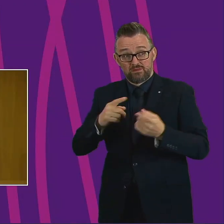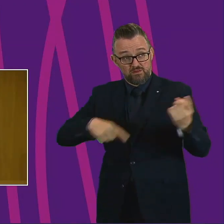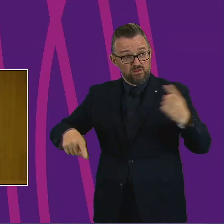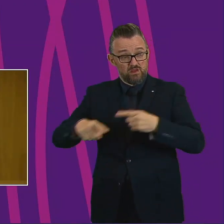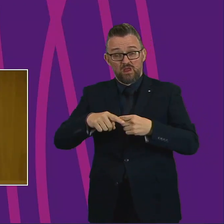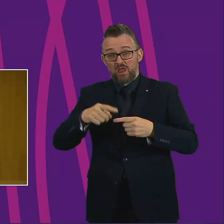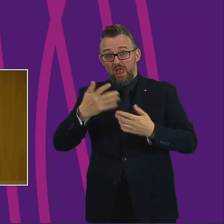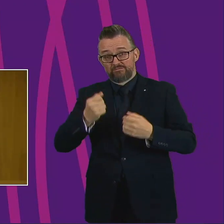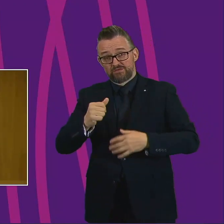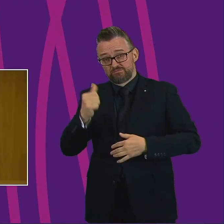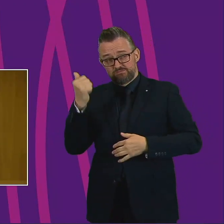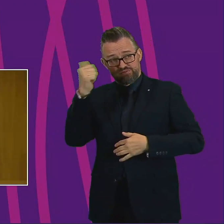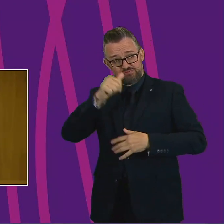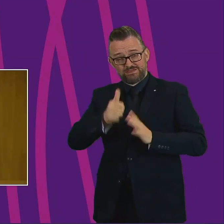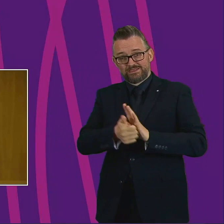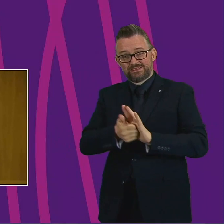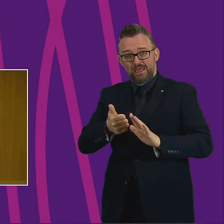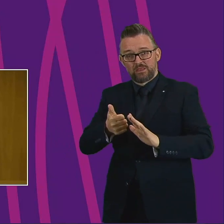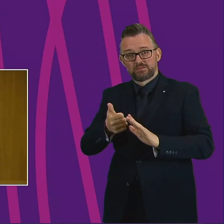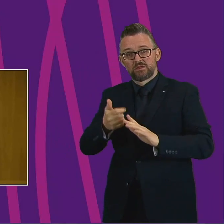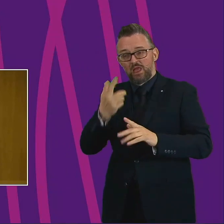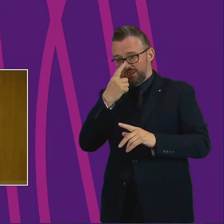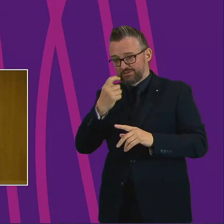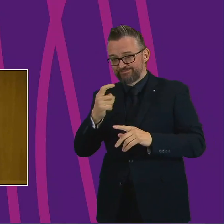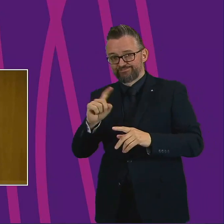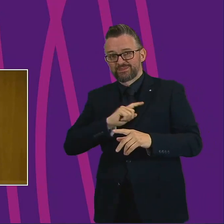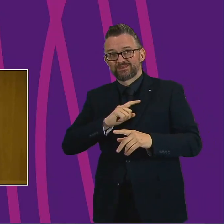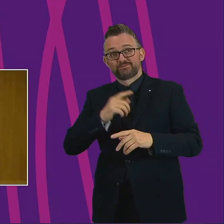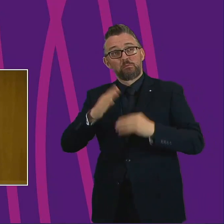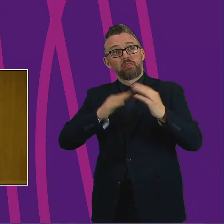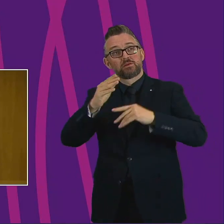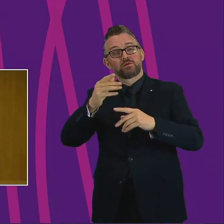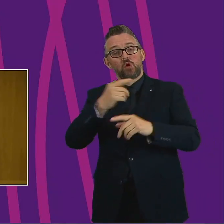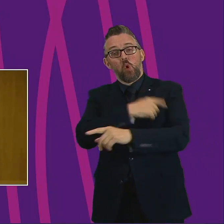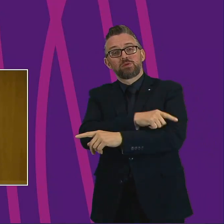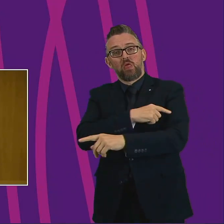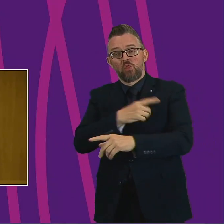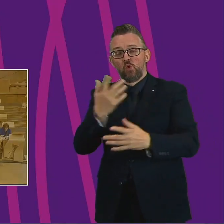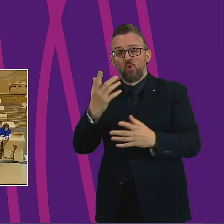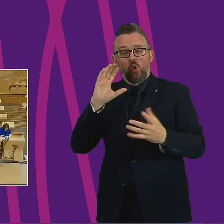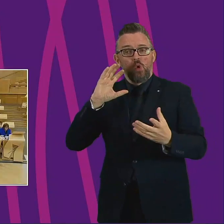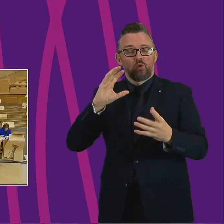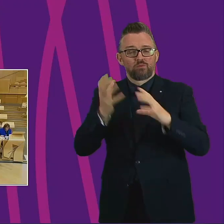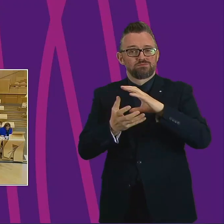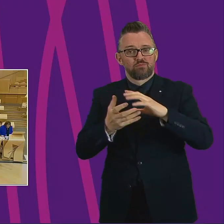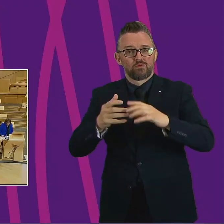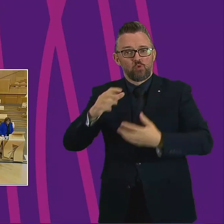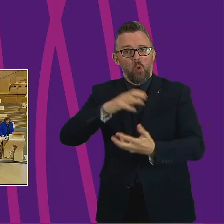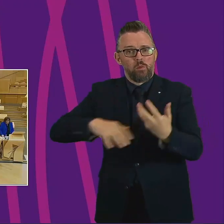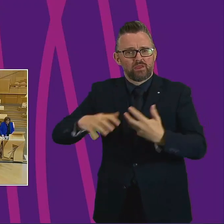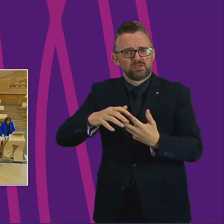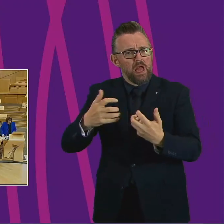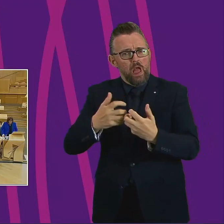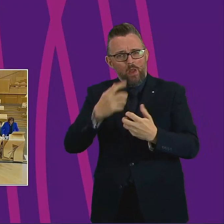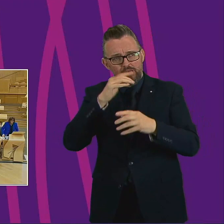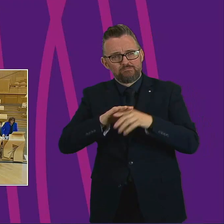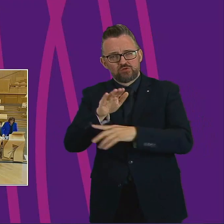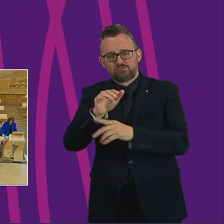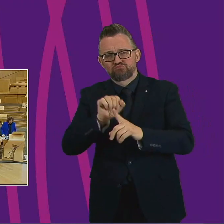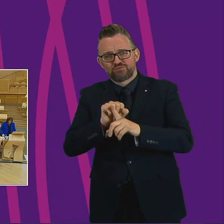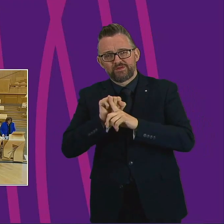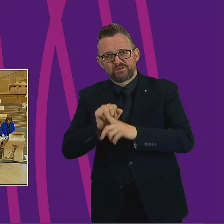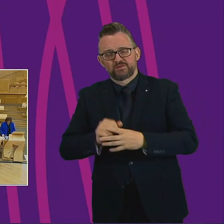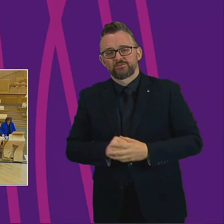expertise required for the construction of these particularly complex structures going forward? Cabinet Secretary. So